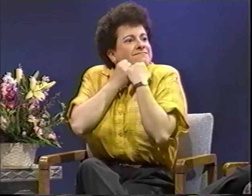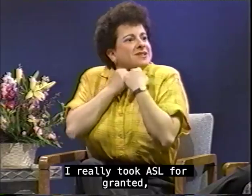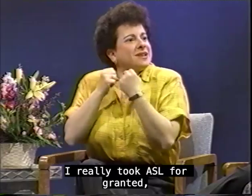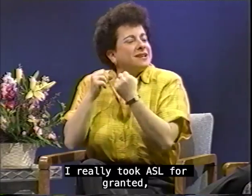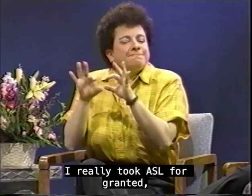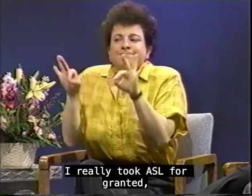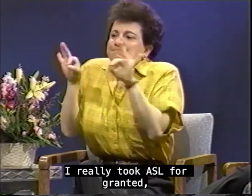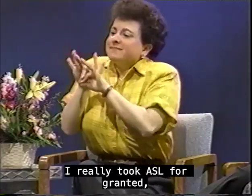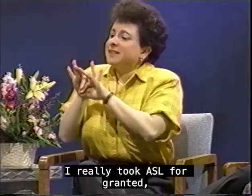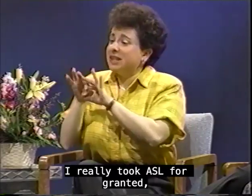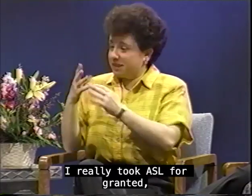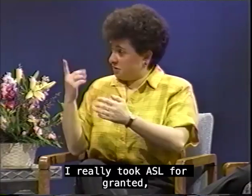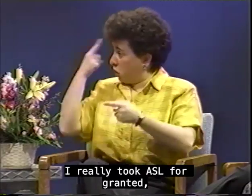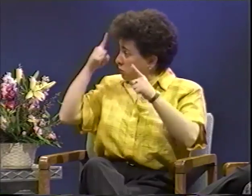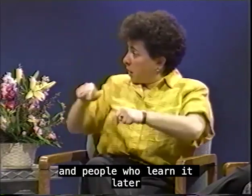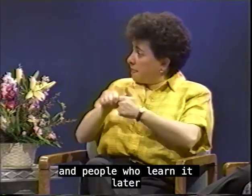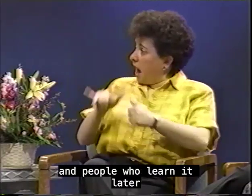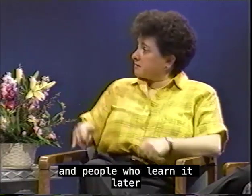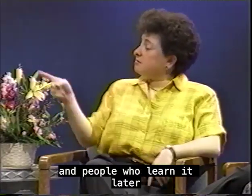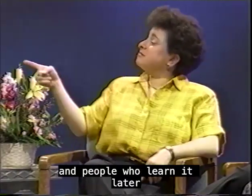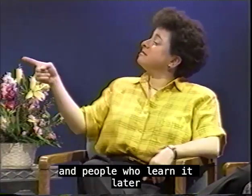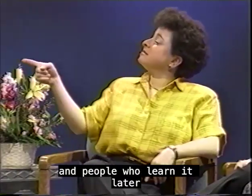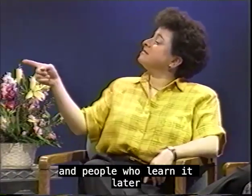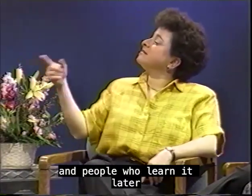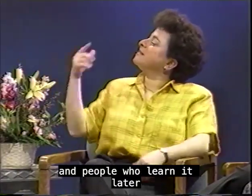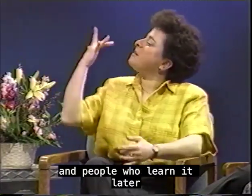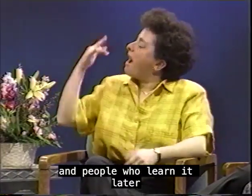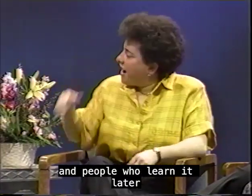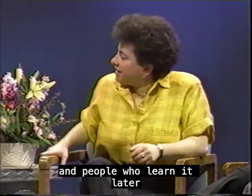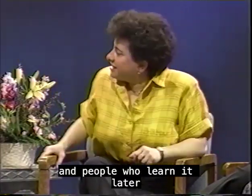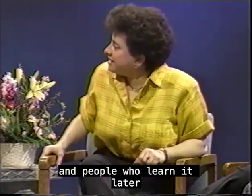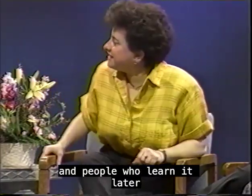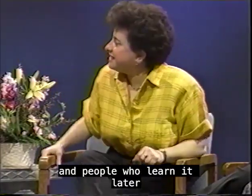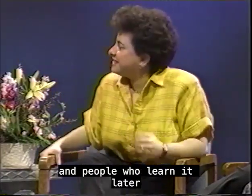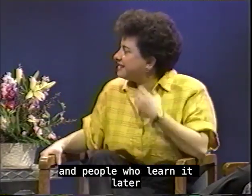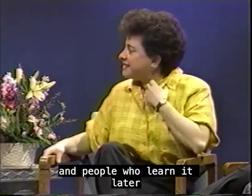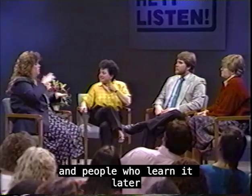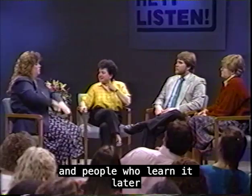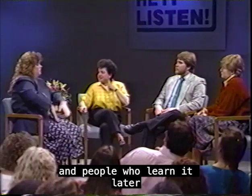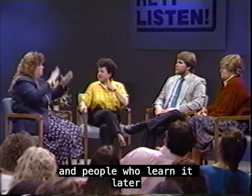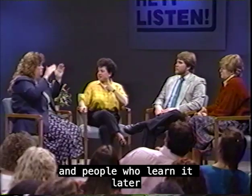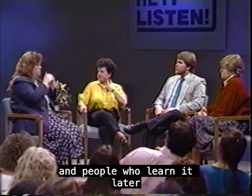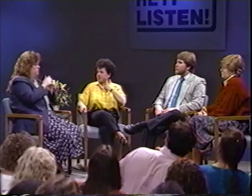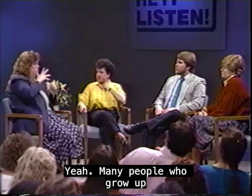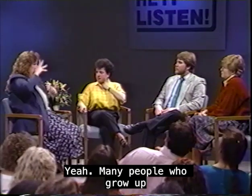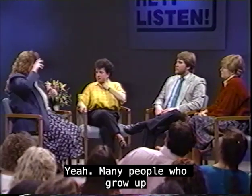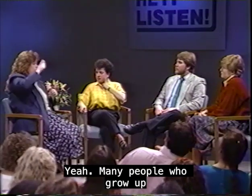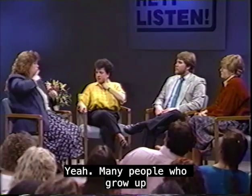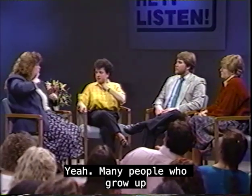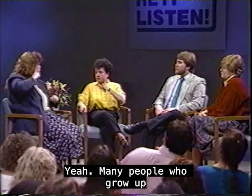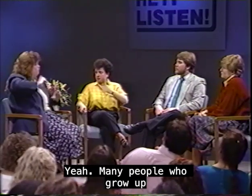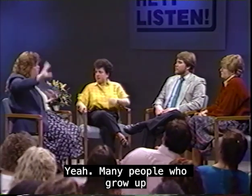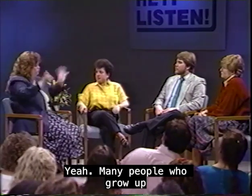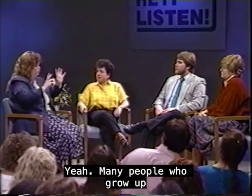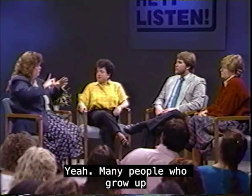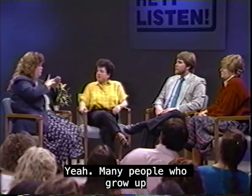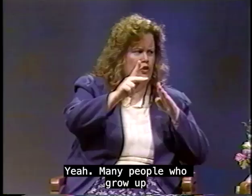I really took ASL for granted, and people who learn it later find it much more valuable. Yeah, many people who grow up